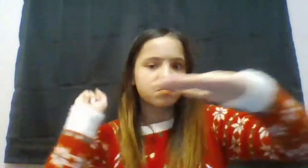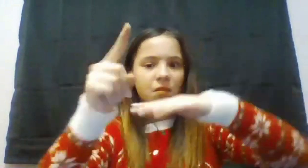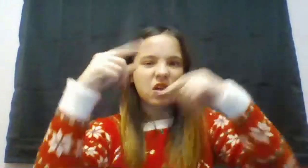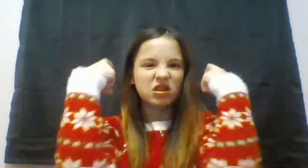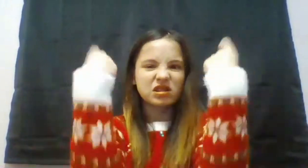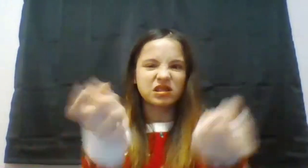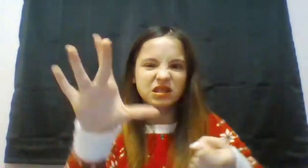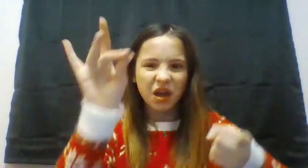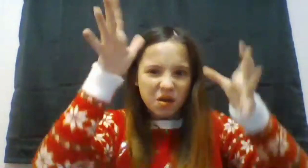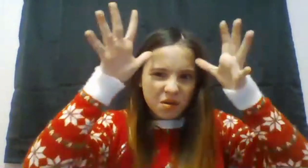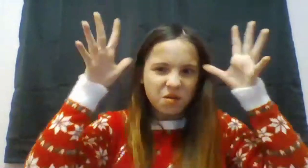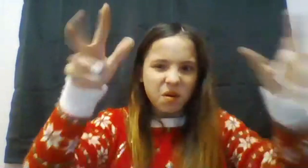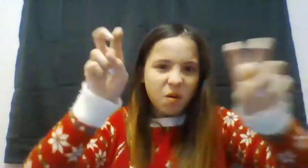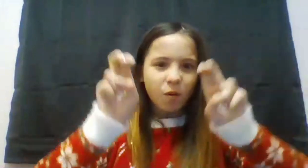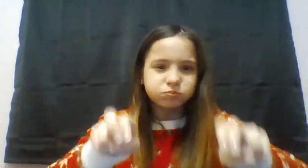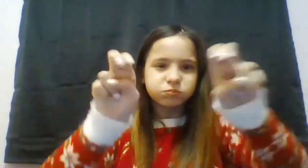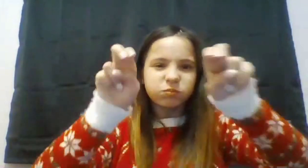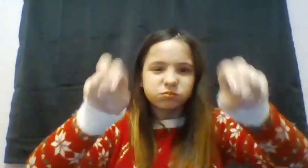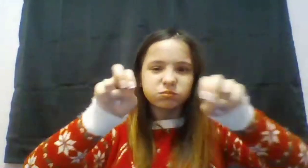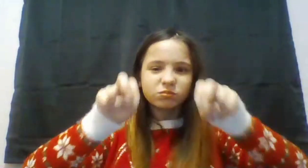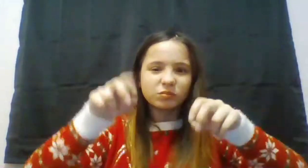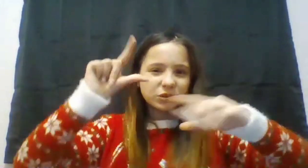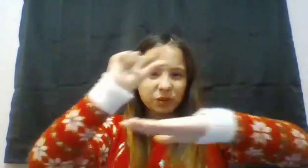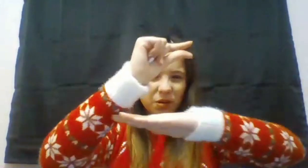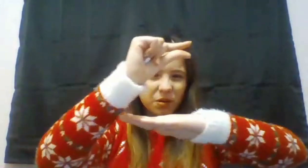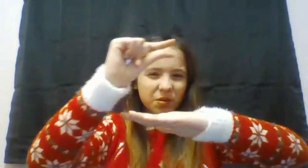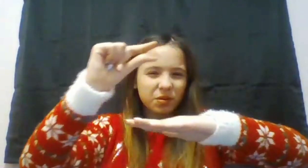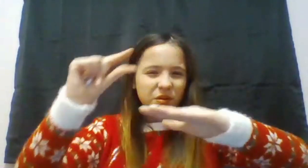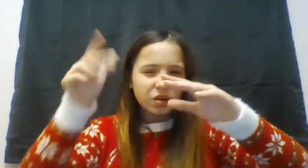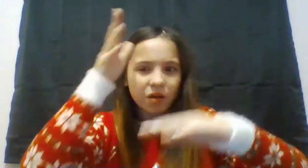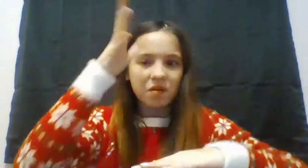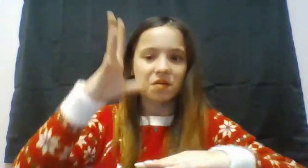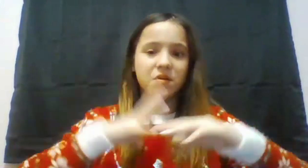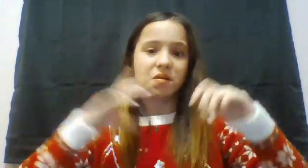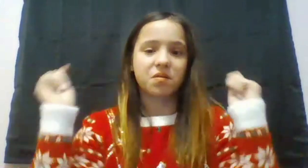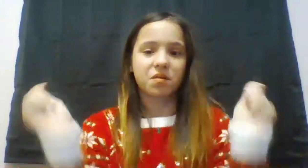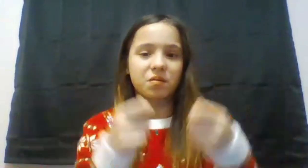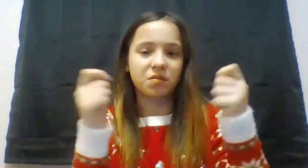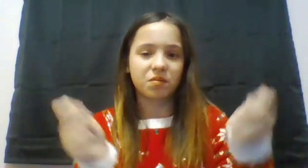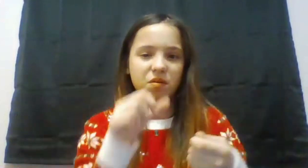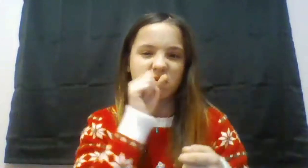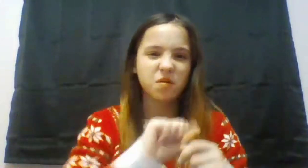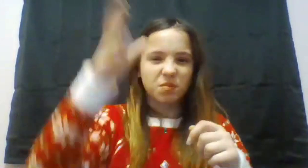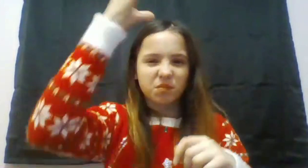new fallen snow gave the luster of midday to objects below, when what to my wondering eyes should appear